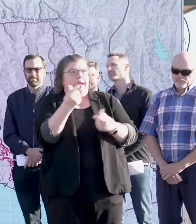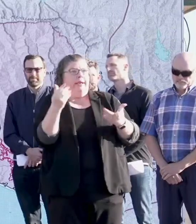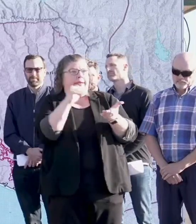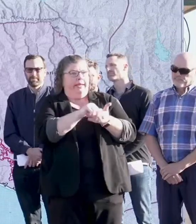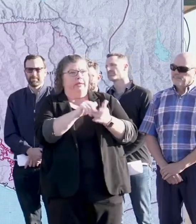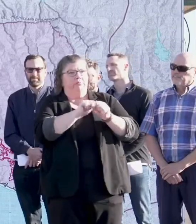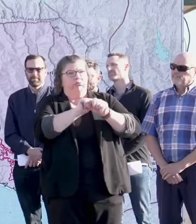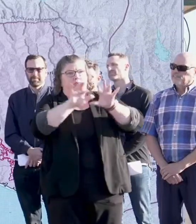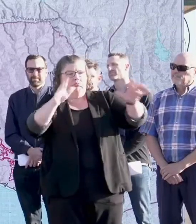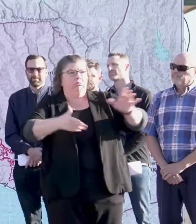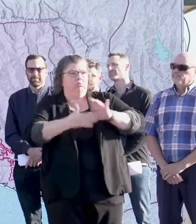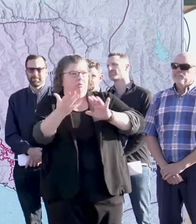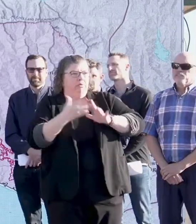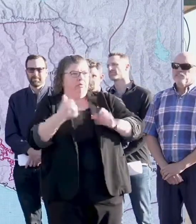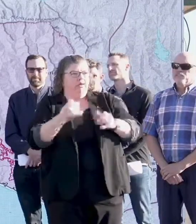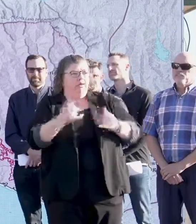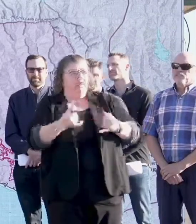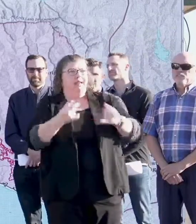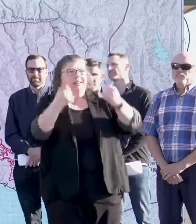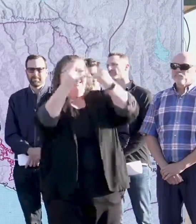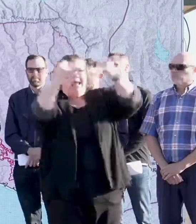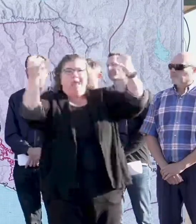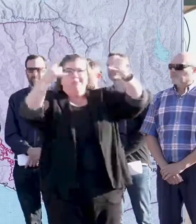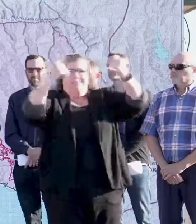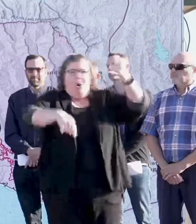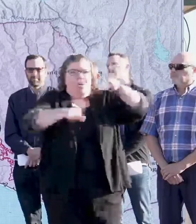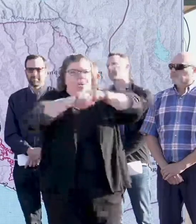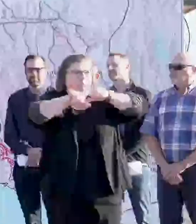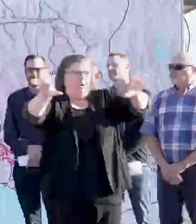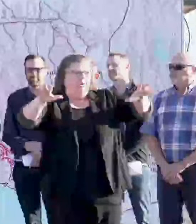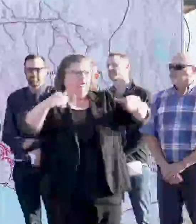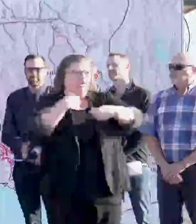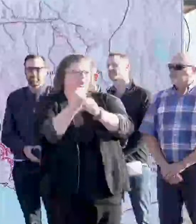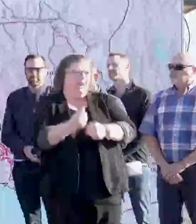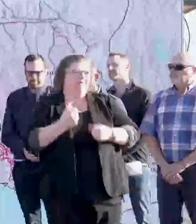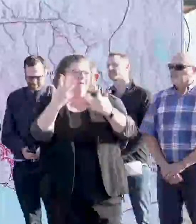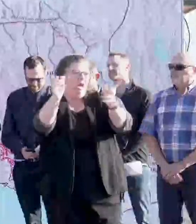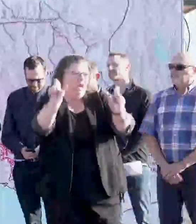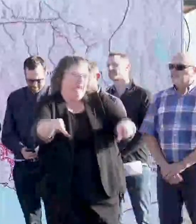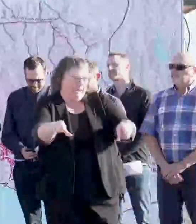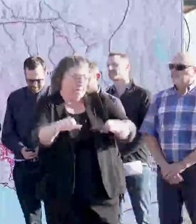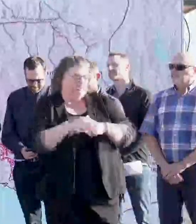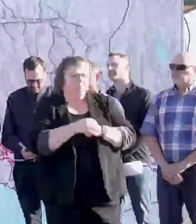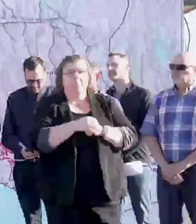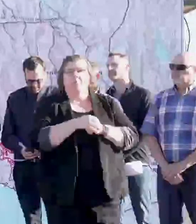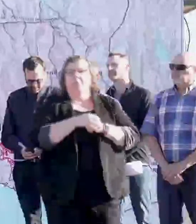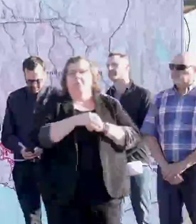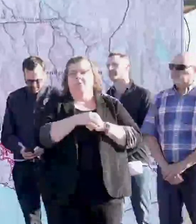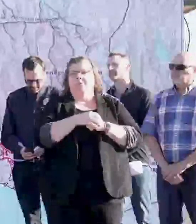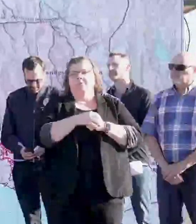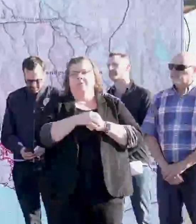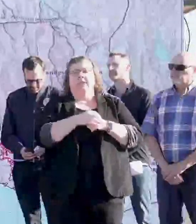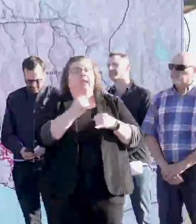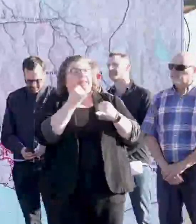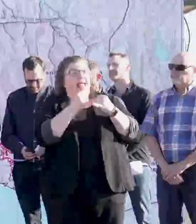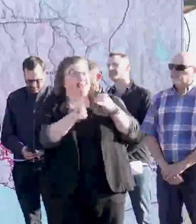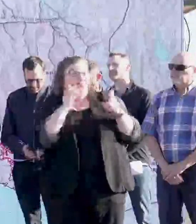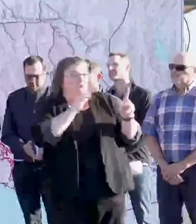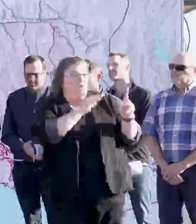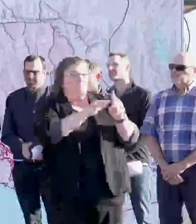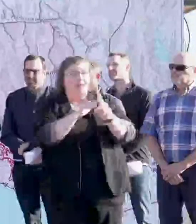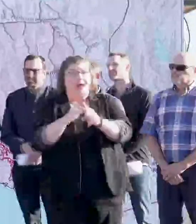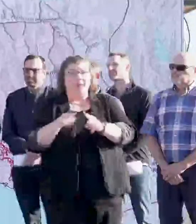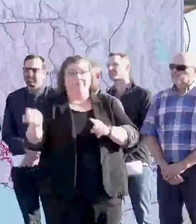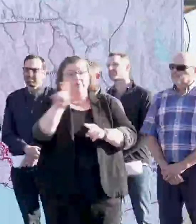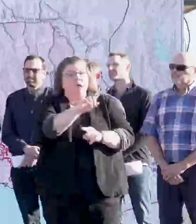to contend with live power lines, which may create a fire. Lastly, I'd like to remind our